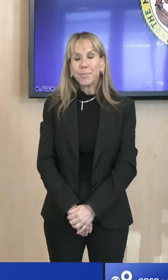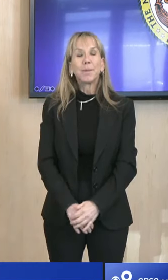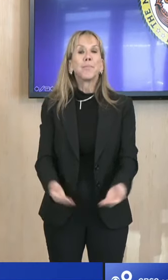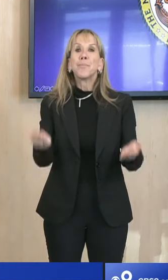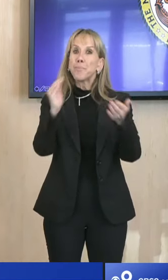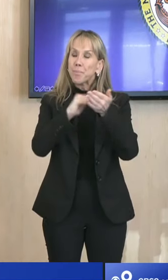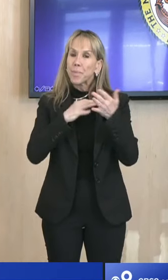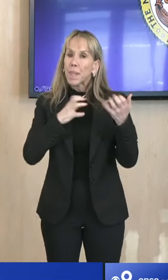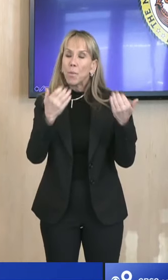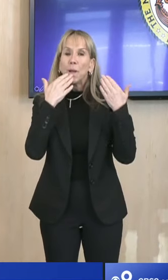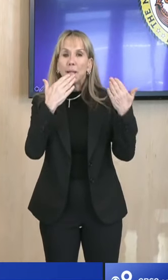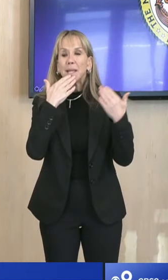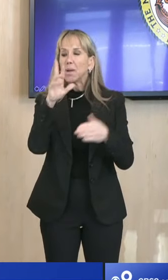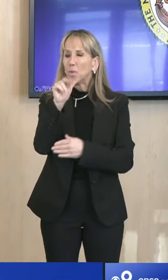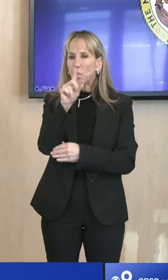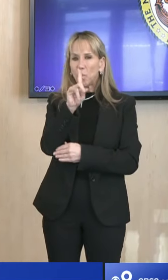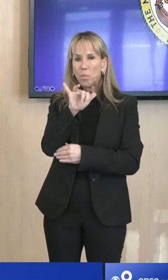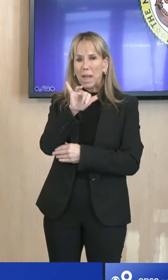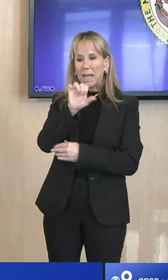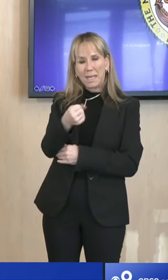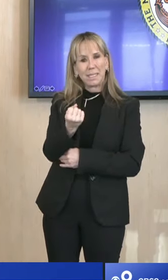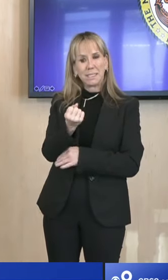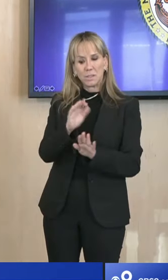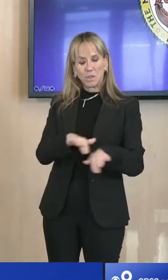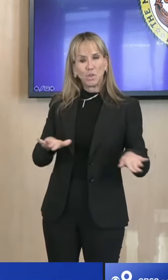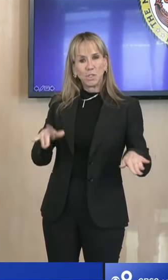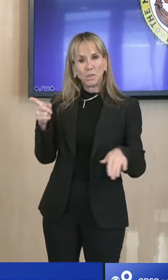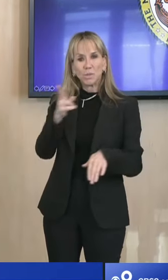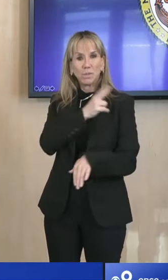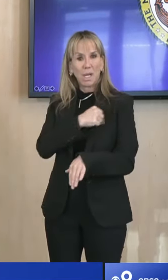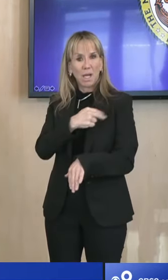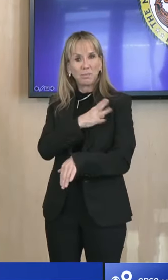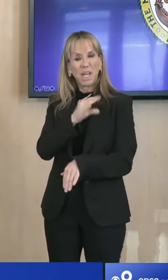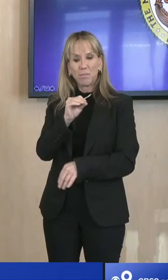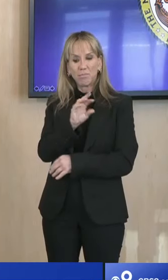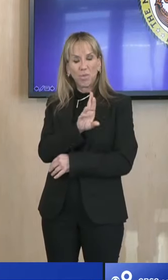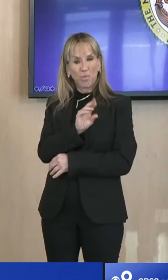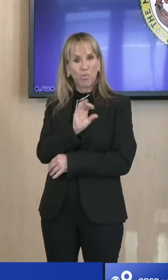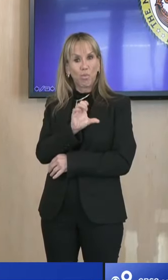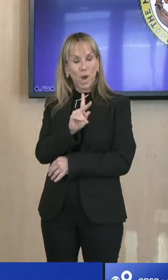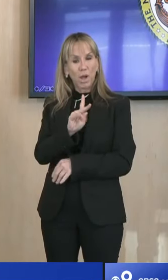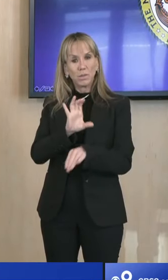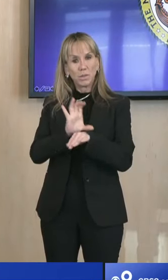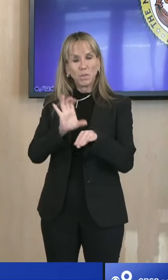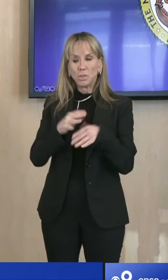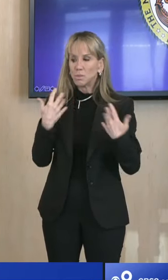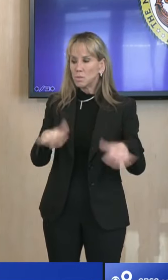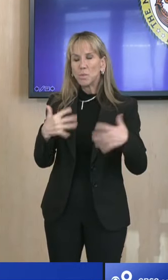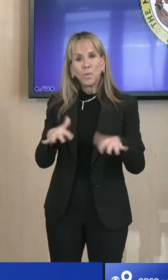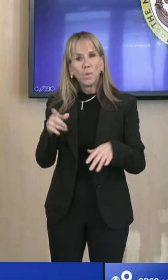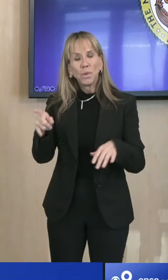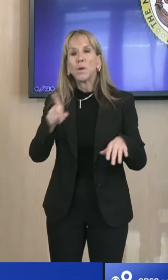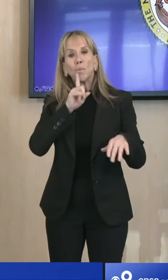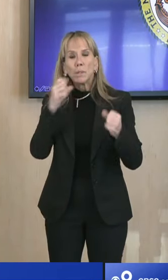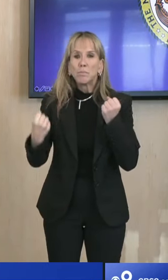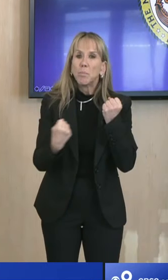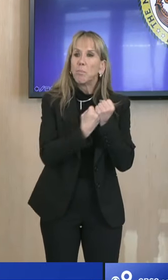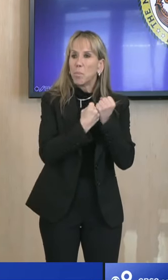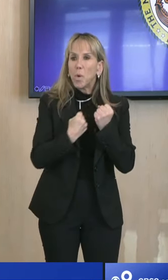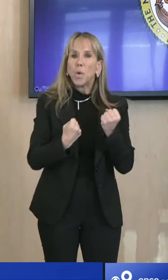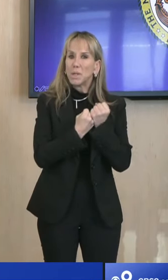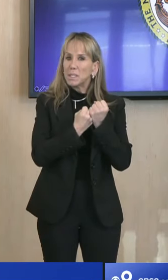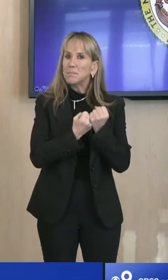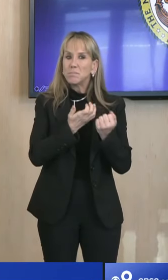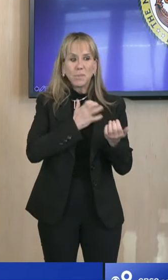And again, I want to thank Rady Children's Hospital and the Rock Church for the great job that they're doing in stepping up to support